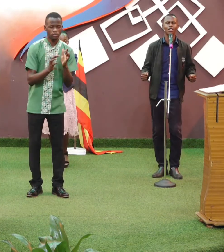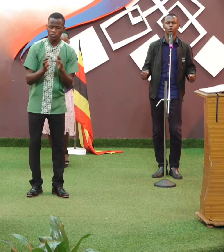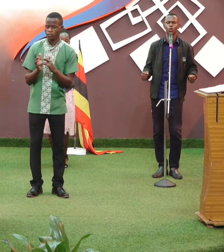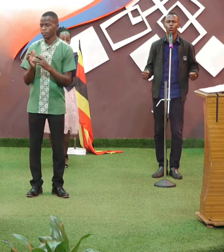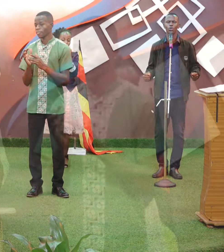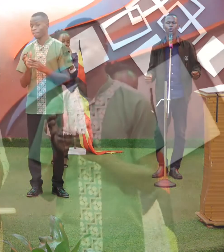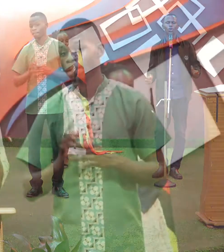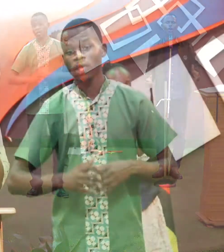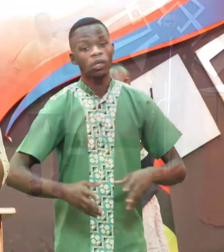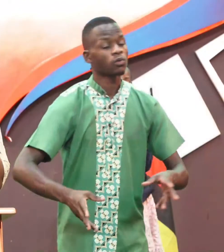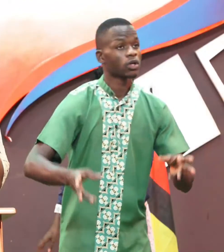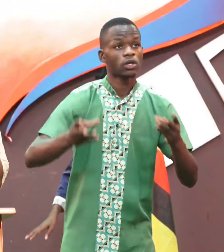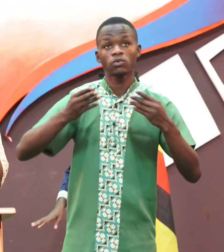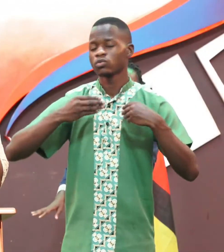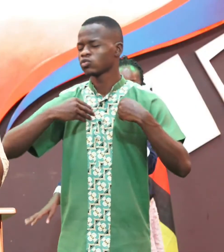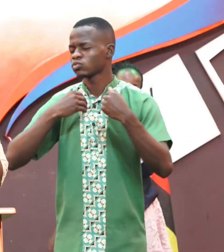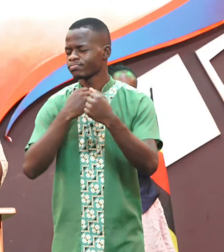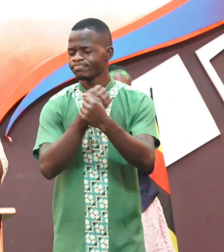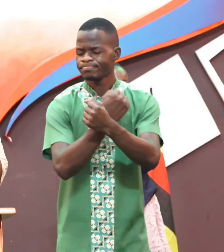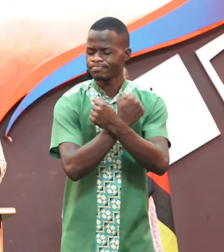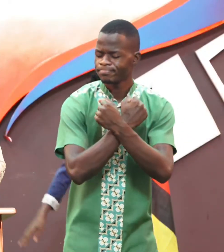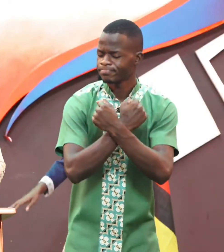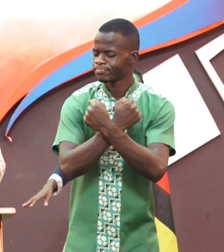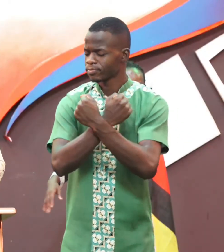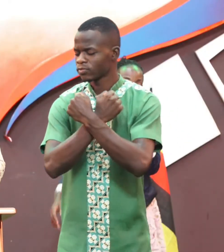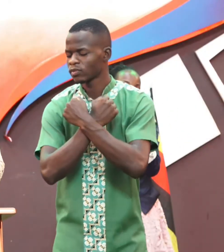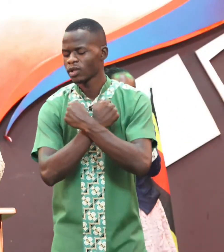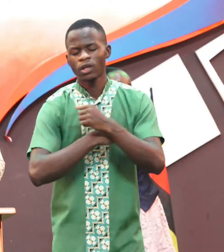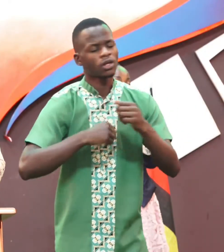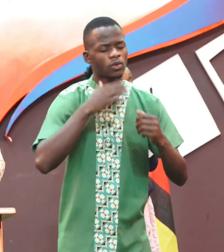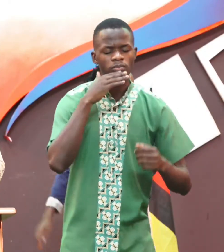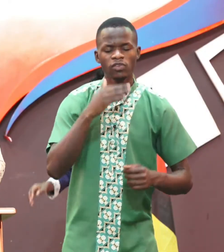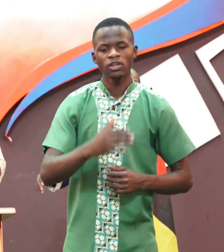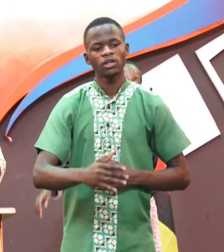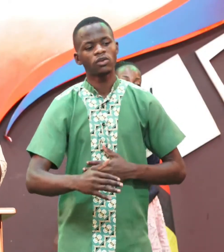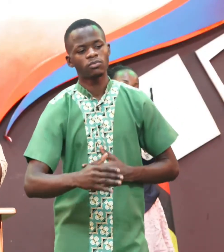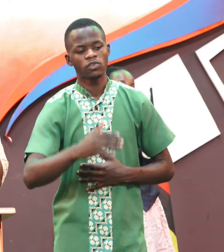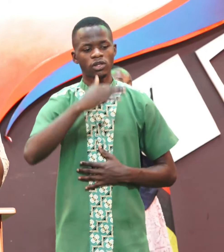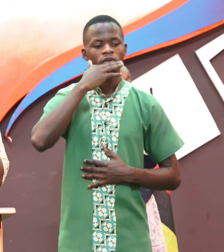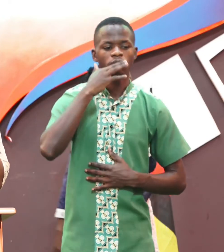Oh,